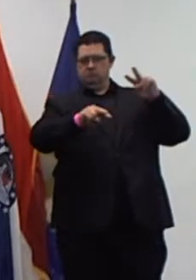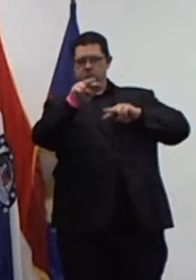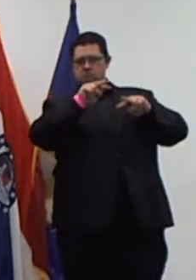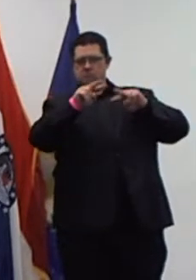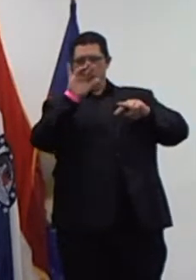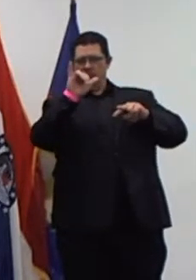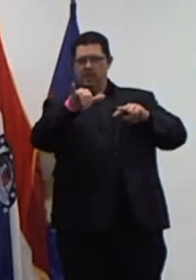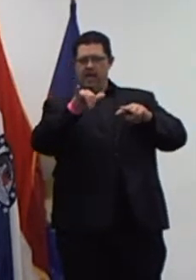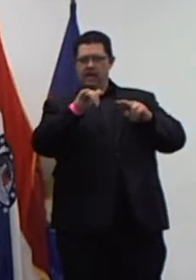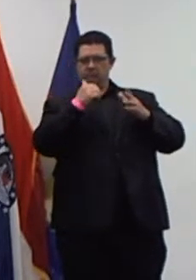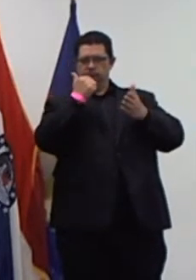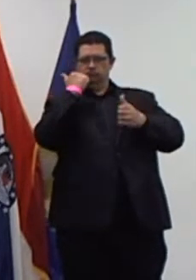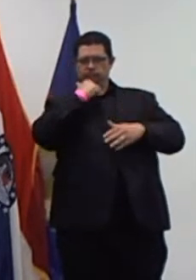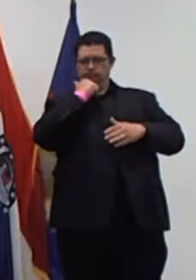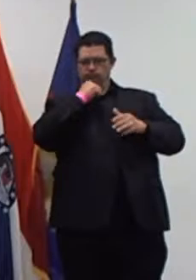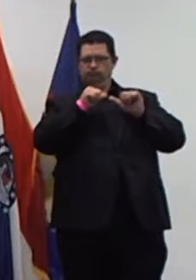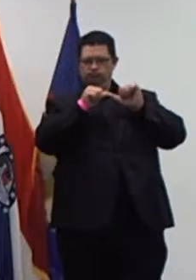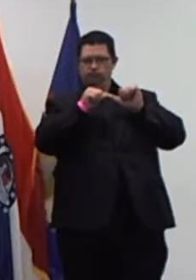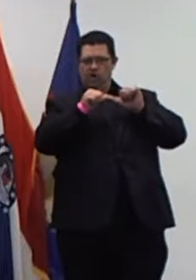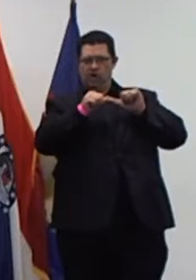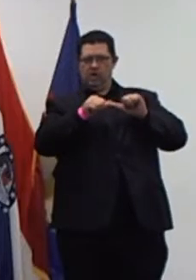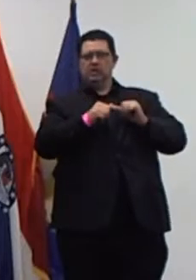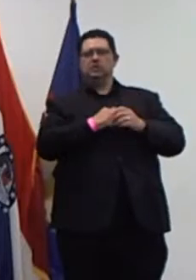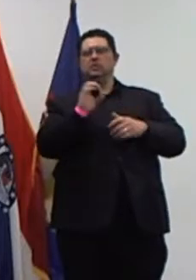Our emergency operations monitors these things.